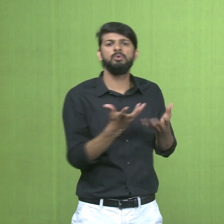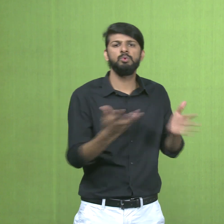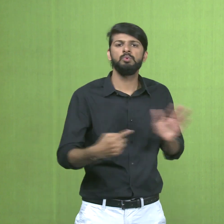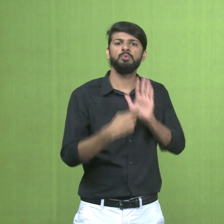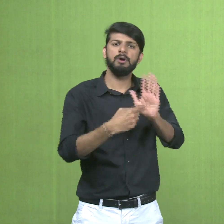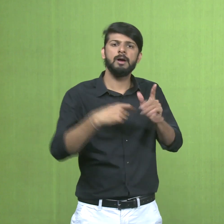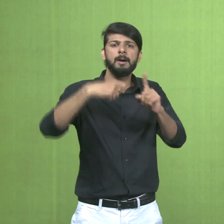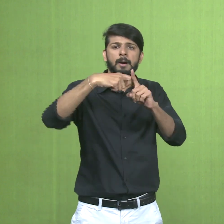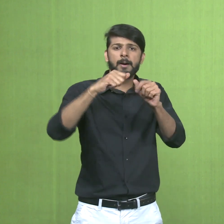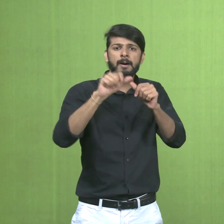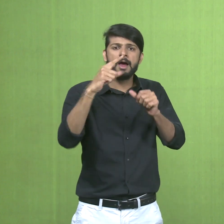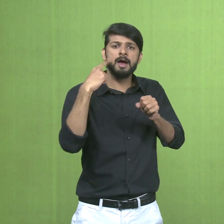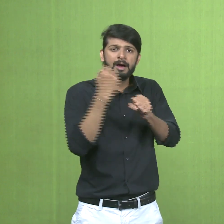etc. have been used.